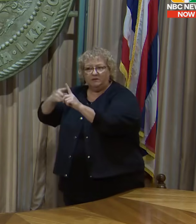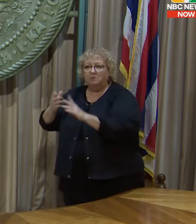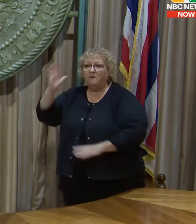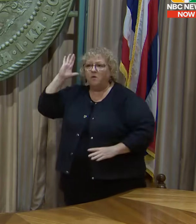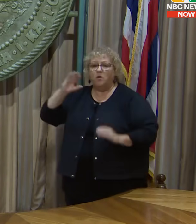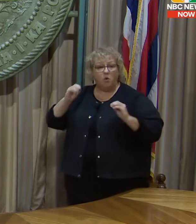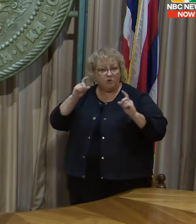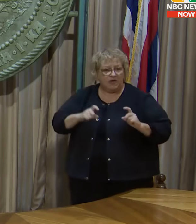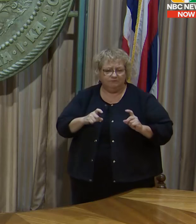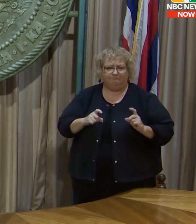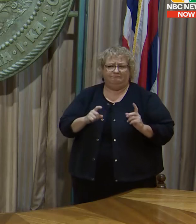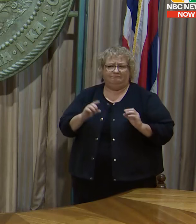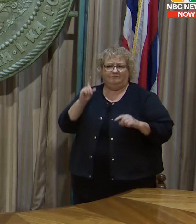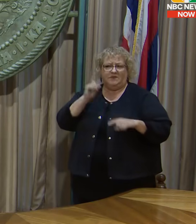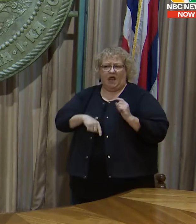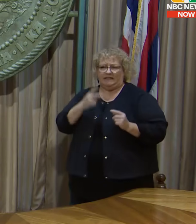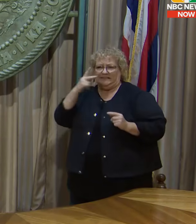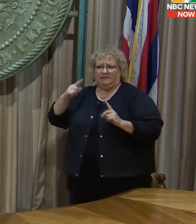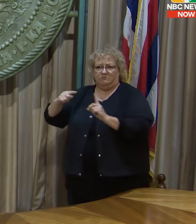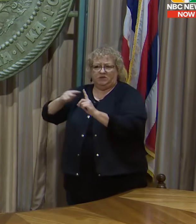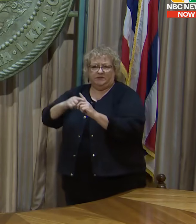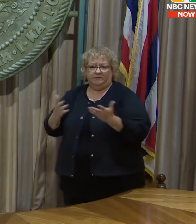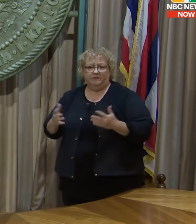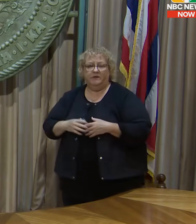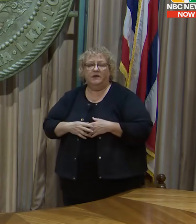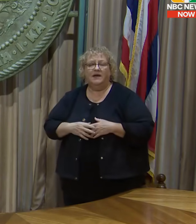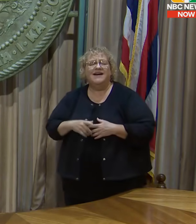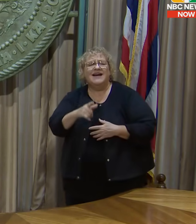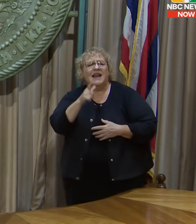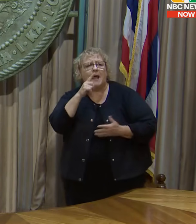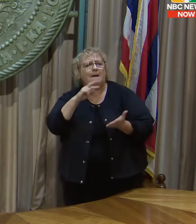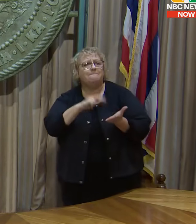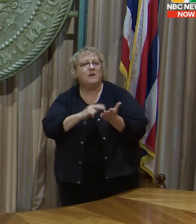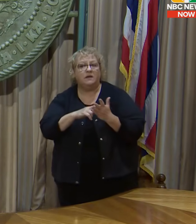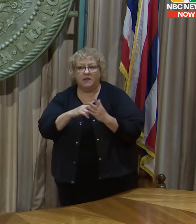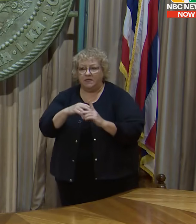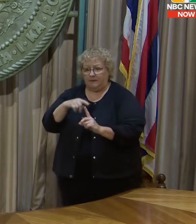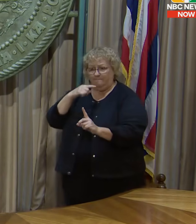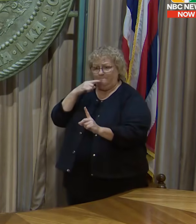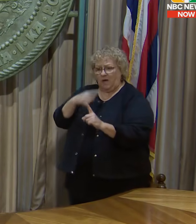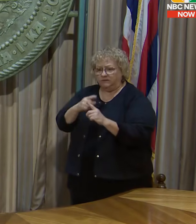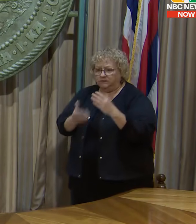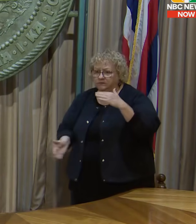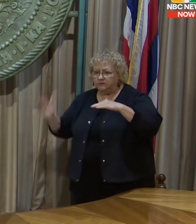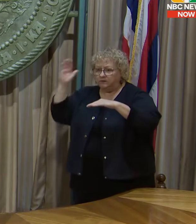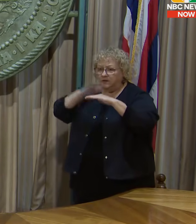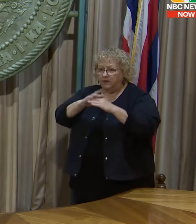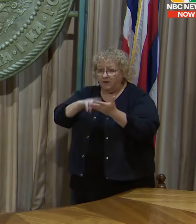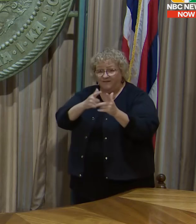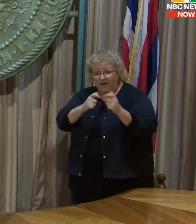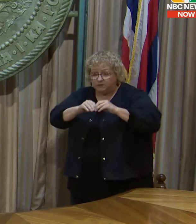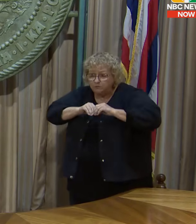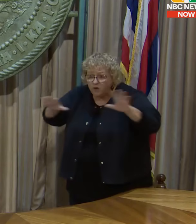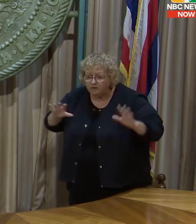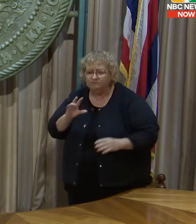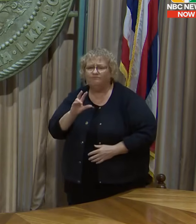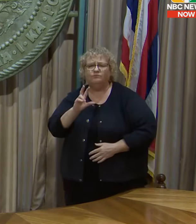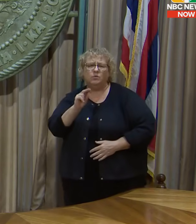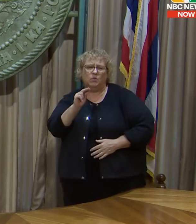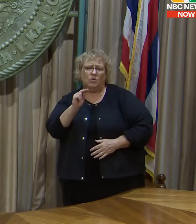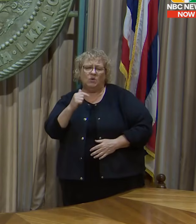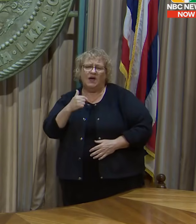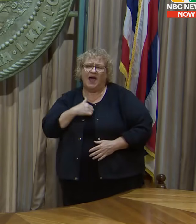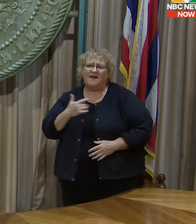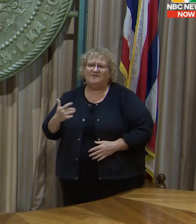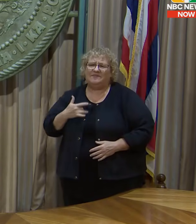identified. I don't think it reflects necessarily that the disease is spreading that much that quickly. However,